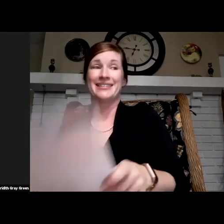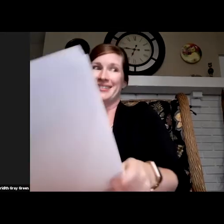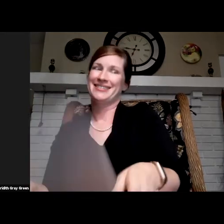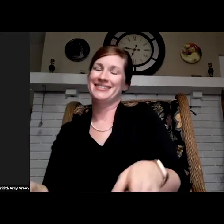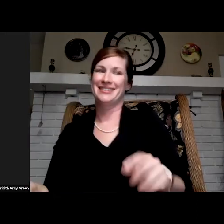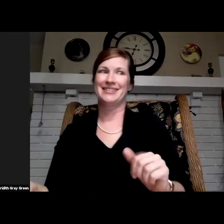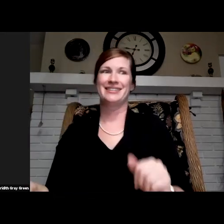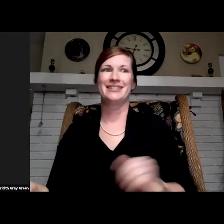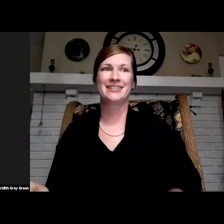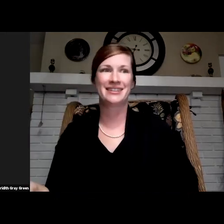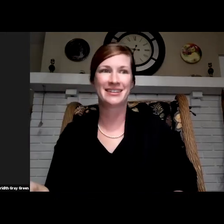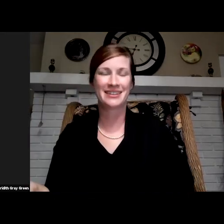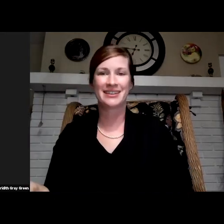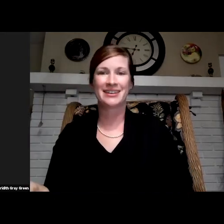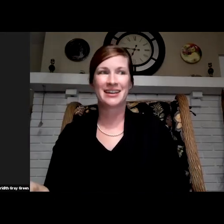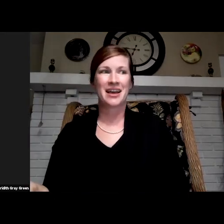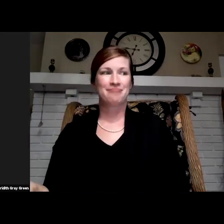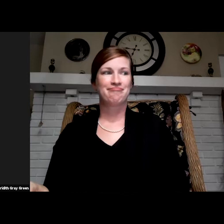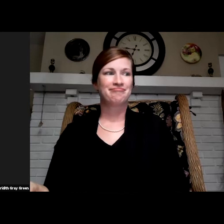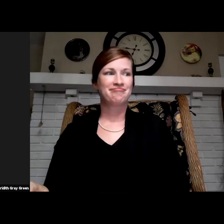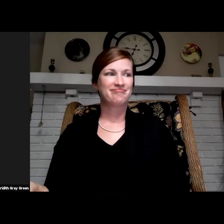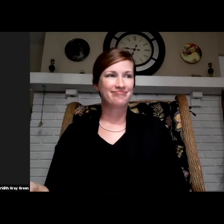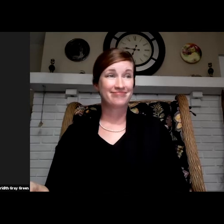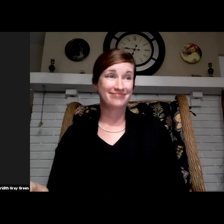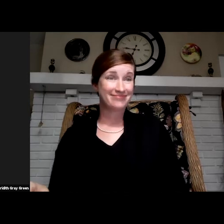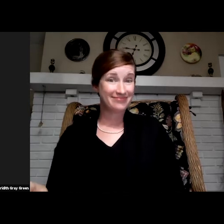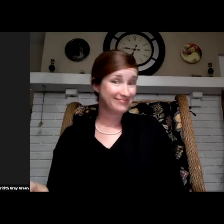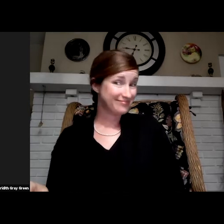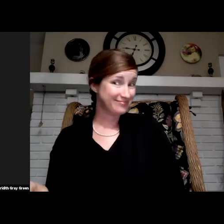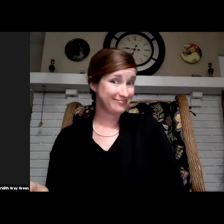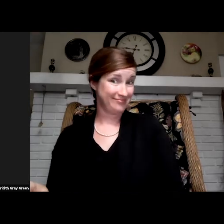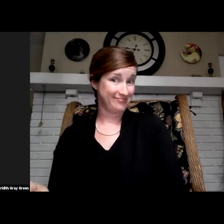It's really beautiful in person, just to let you all know.